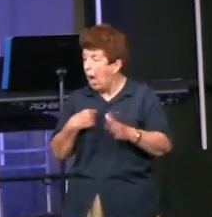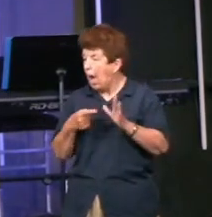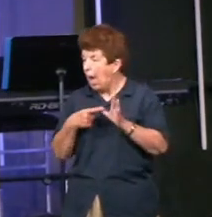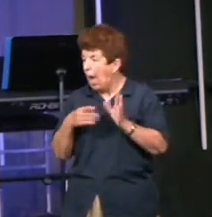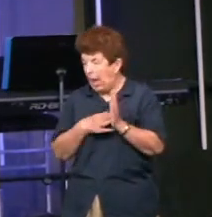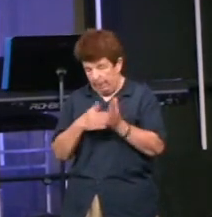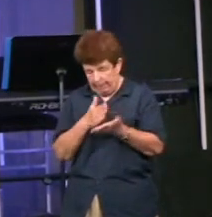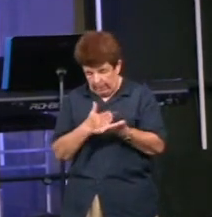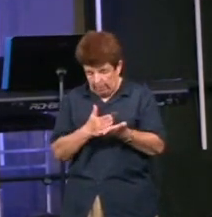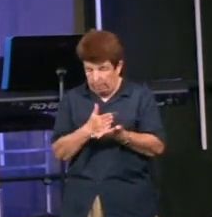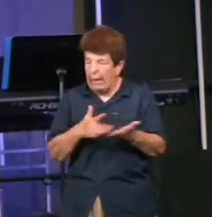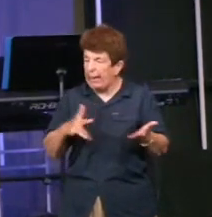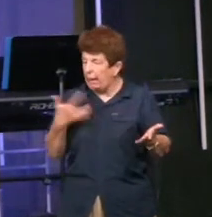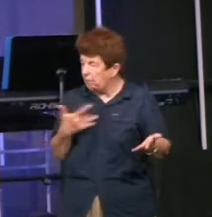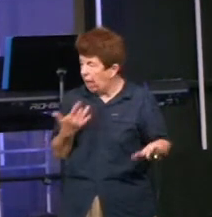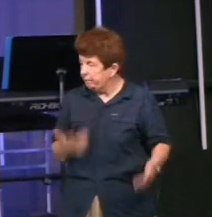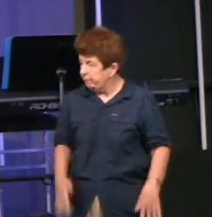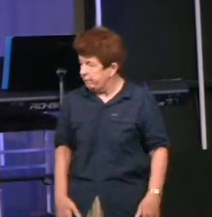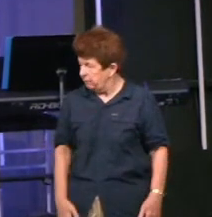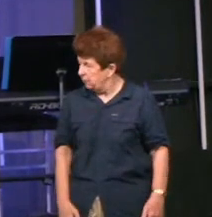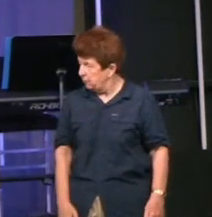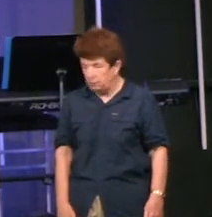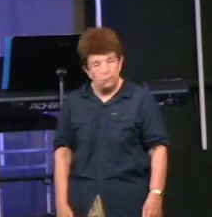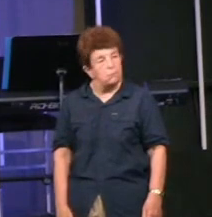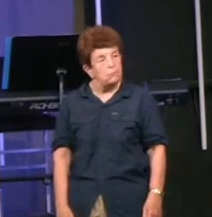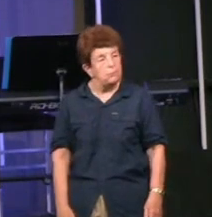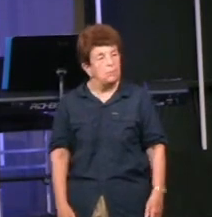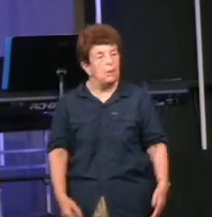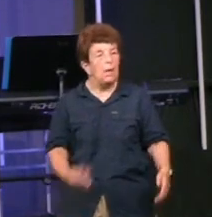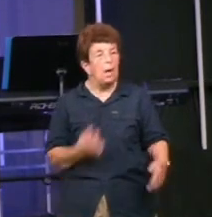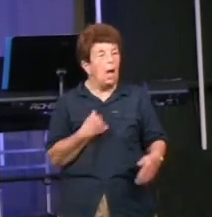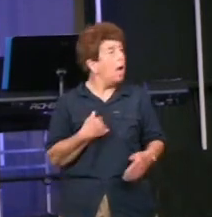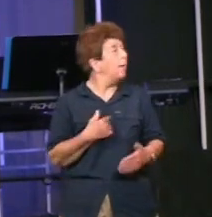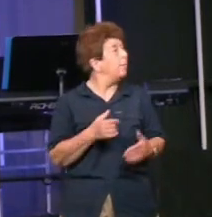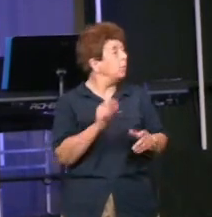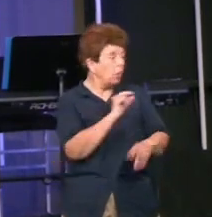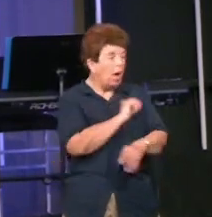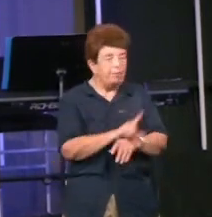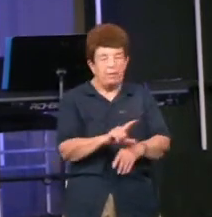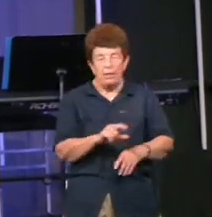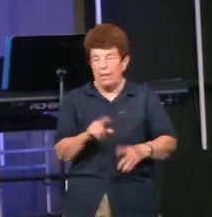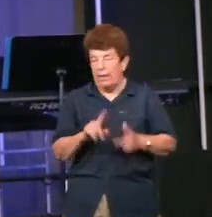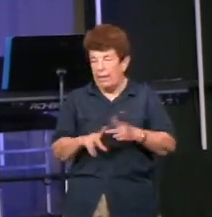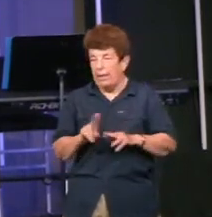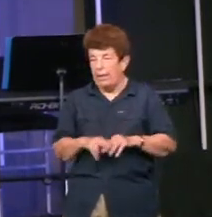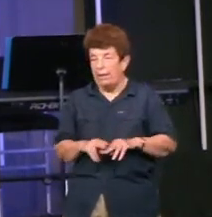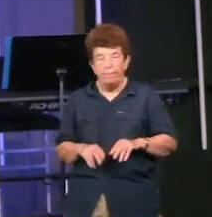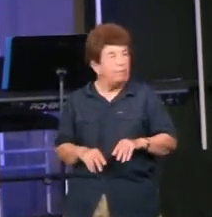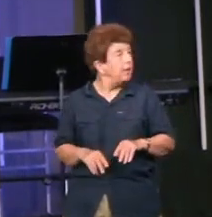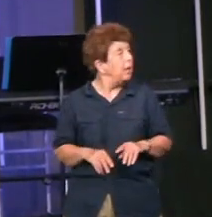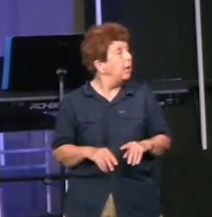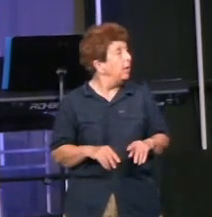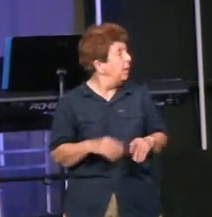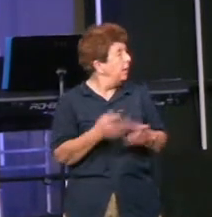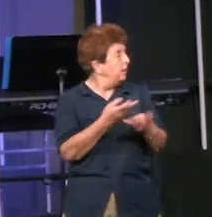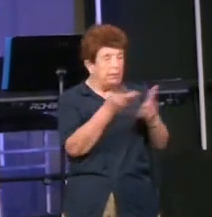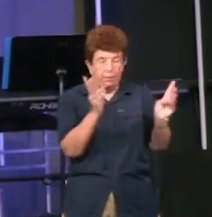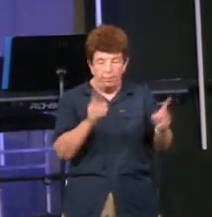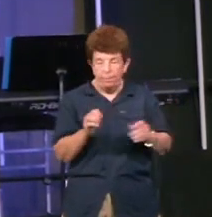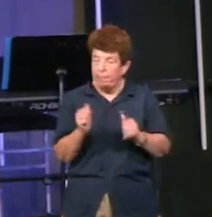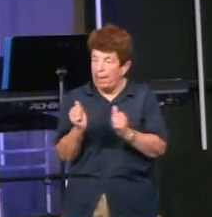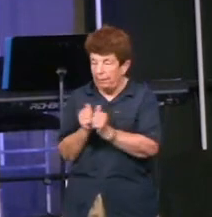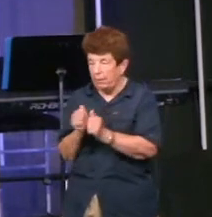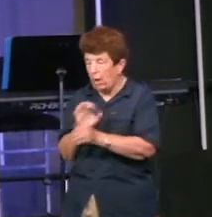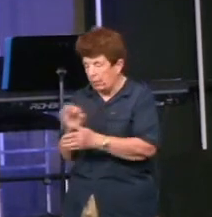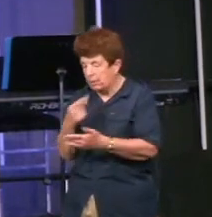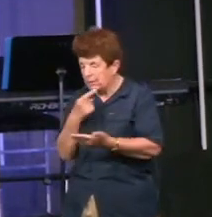the bread of life. Now, I'm fairly confident if I had handed out pieces of paper, no one in this church would